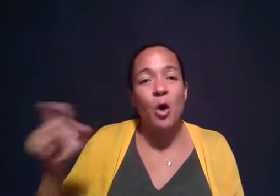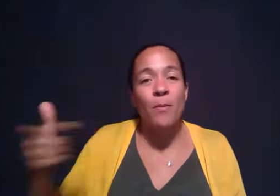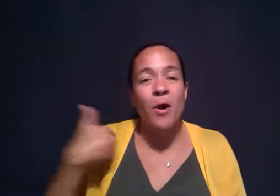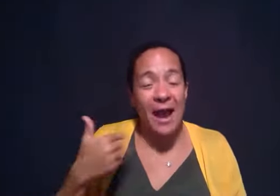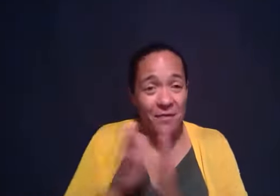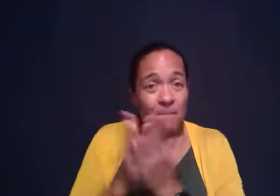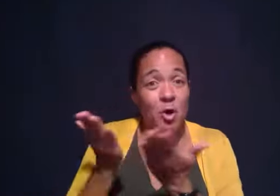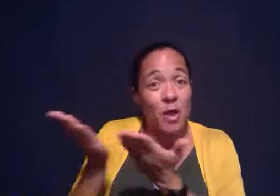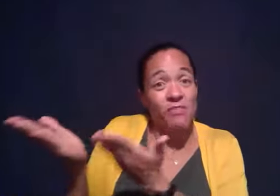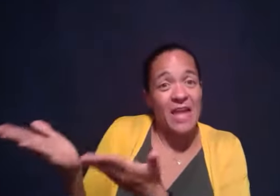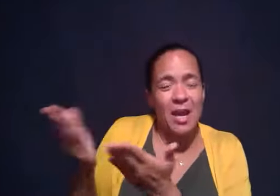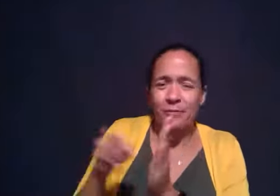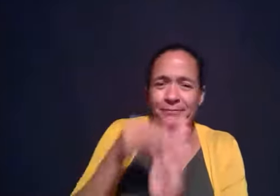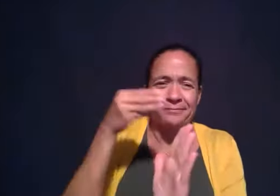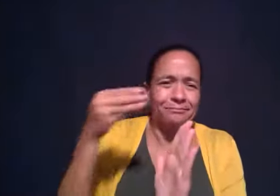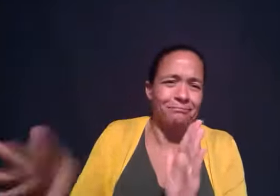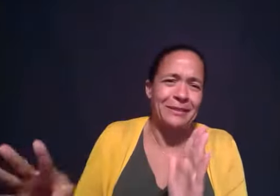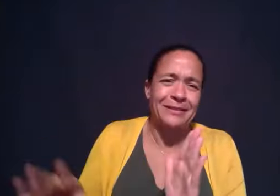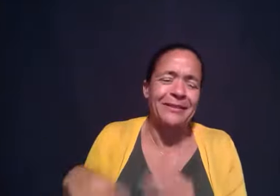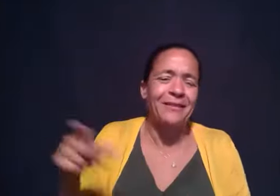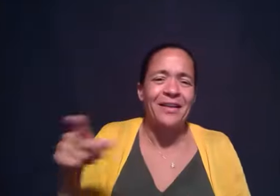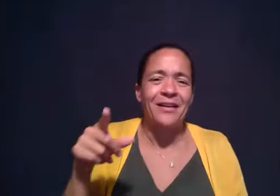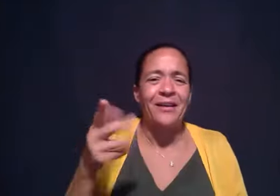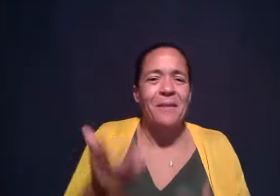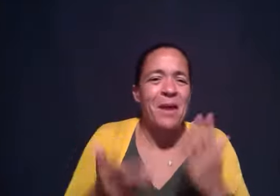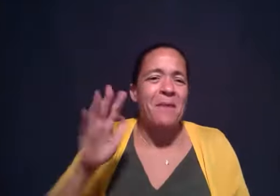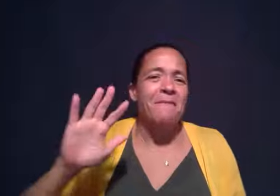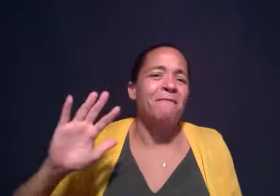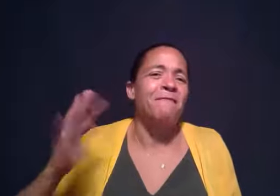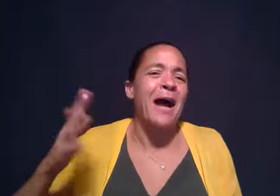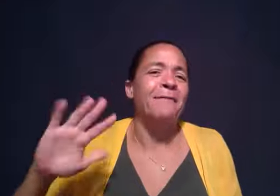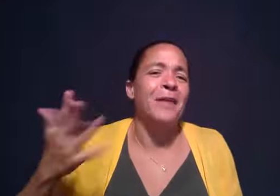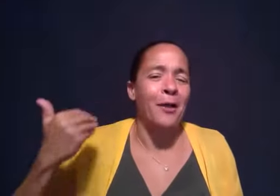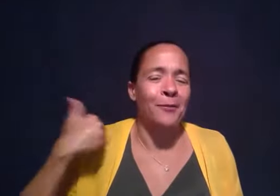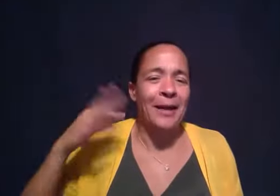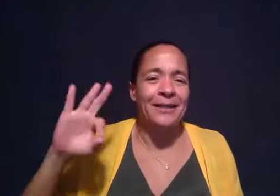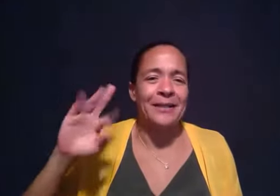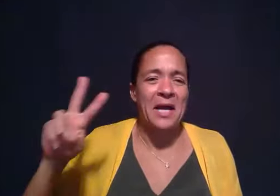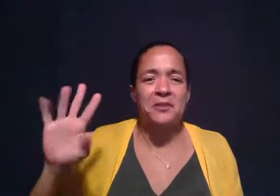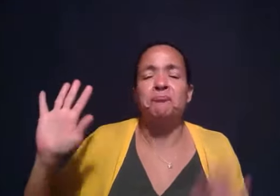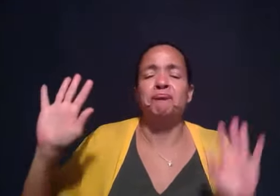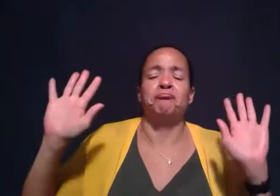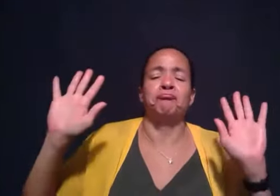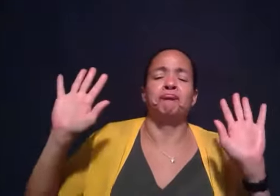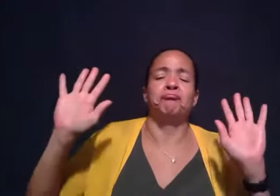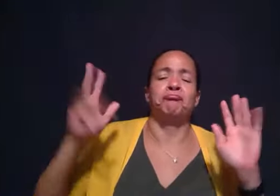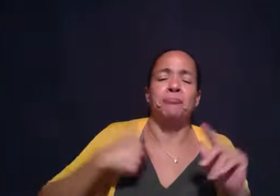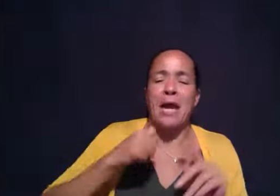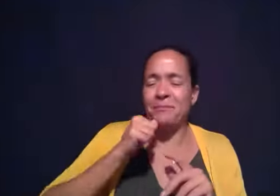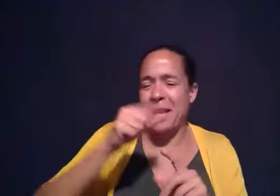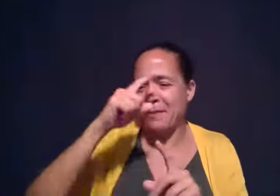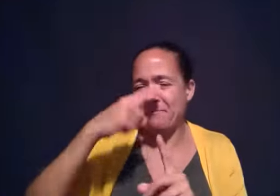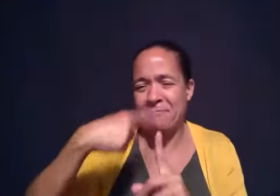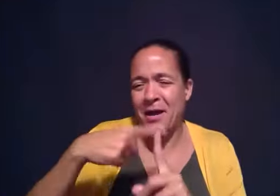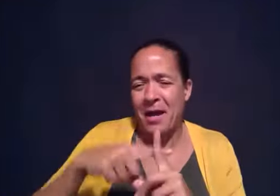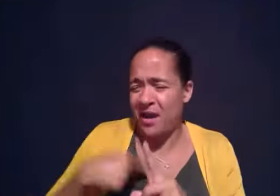know, this was 92. They were probably $5. And I was not that optimistic about AA. And so